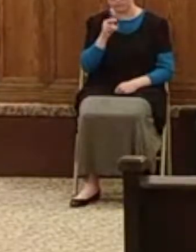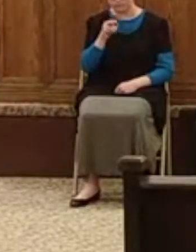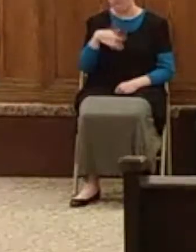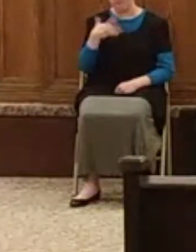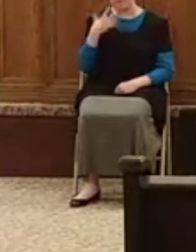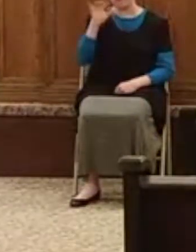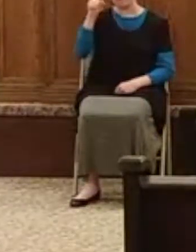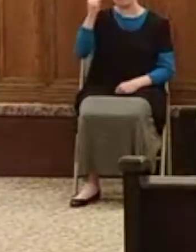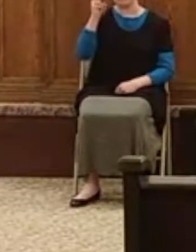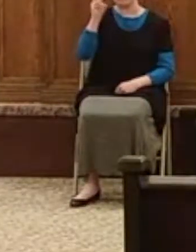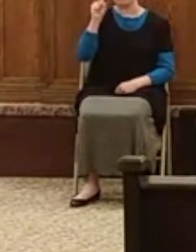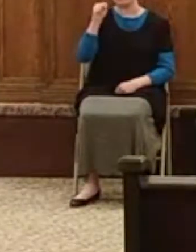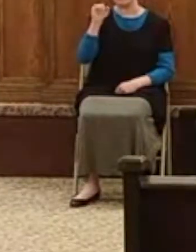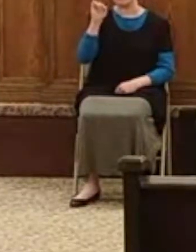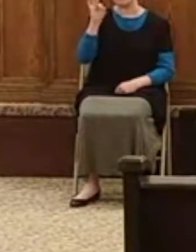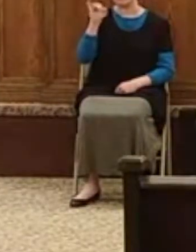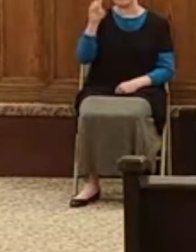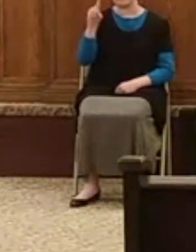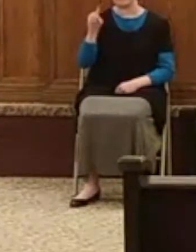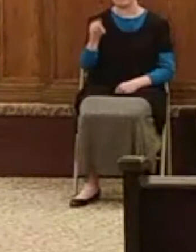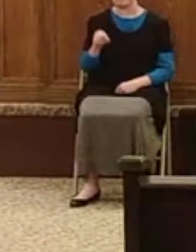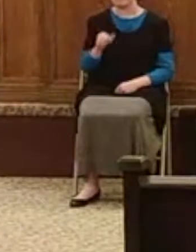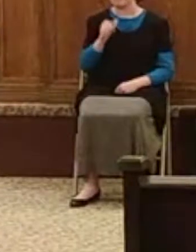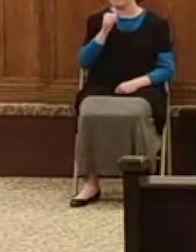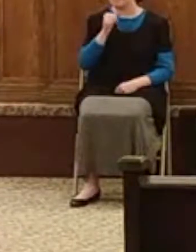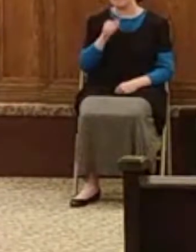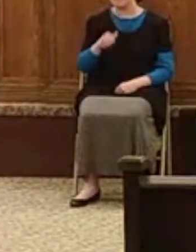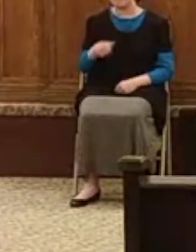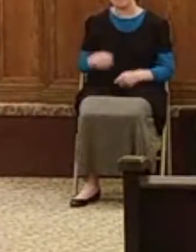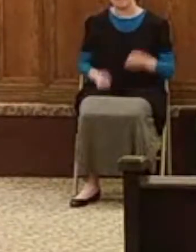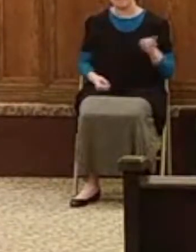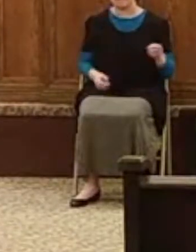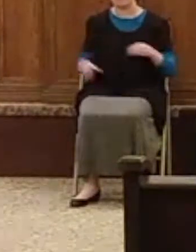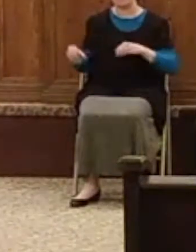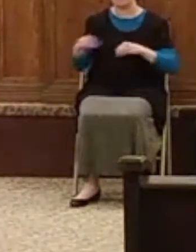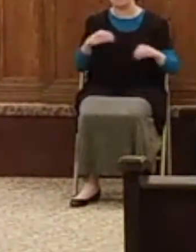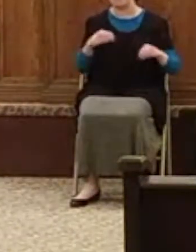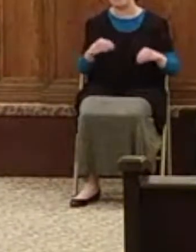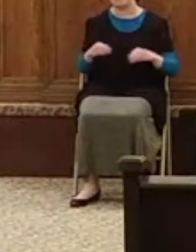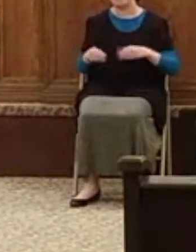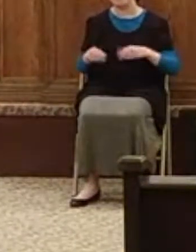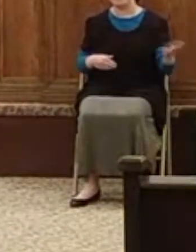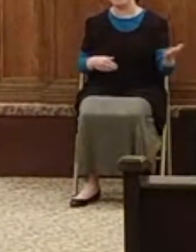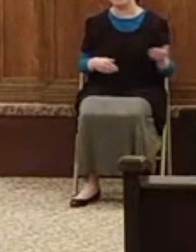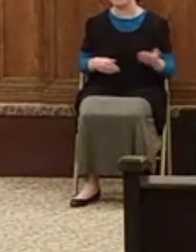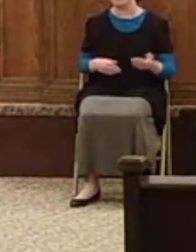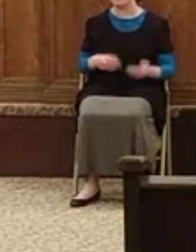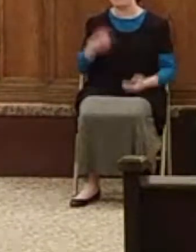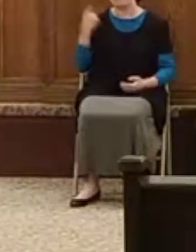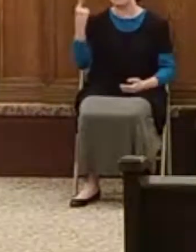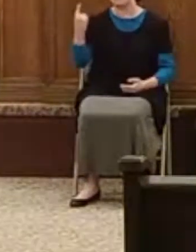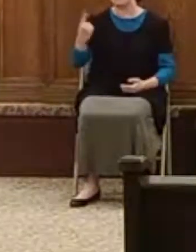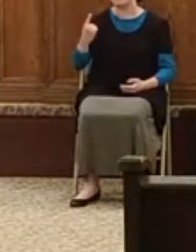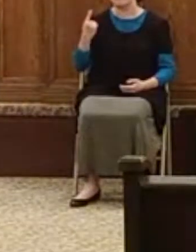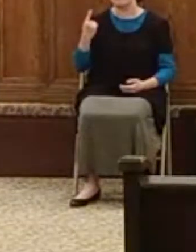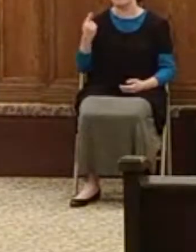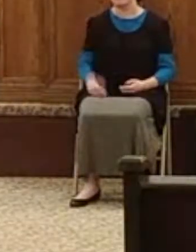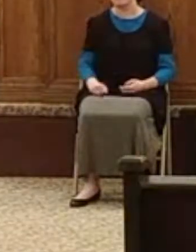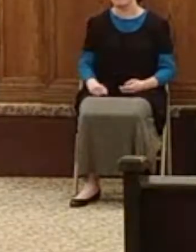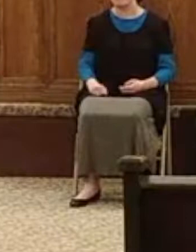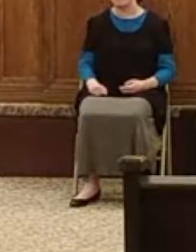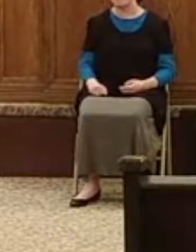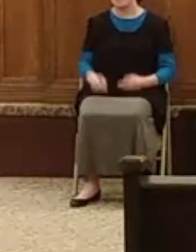feel justified in saying they have done it. Yeah. They've done this themselves.